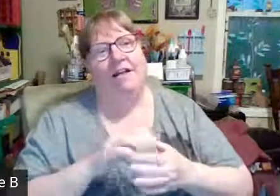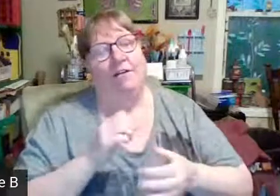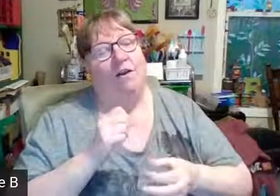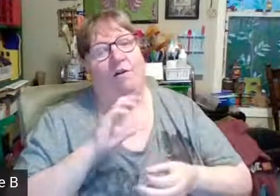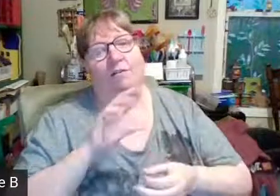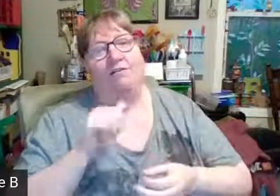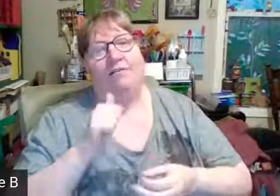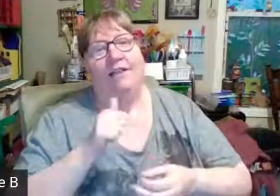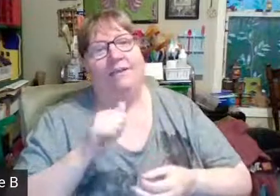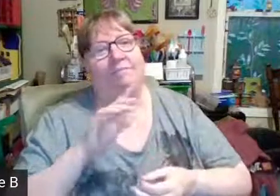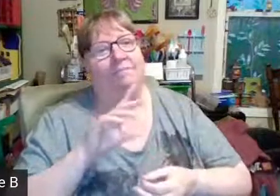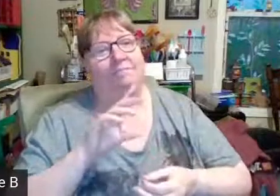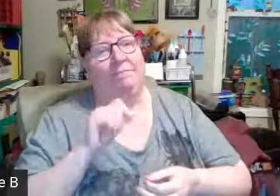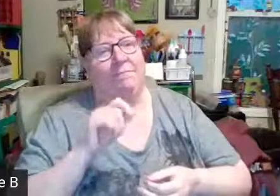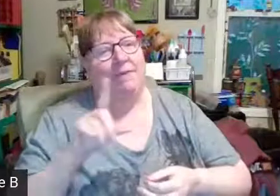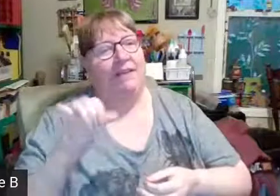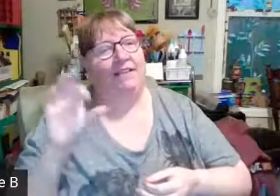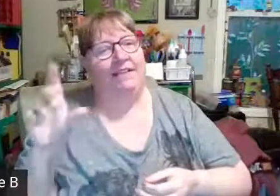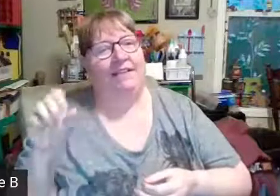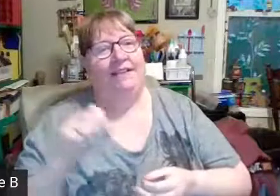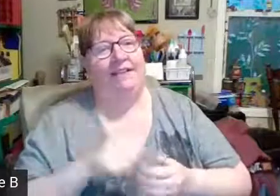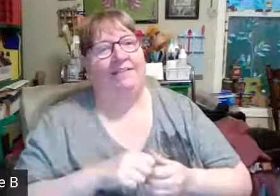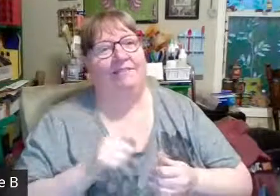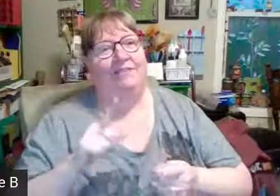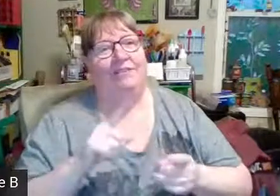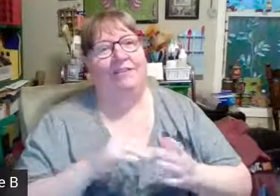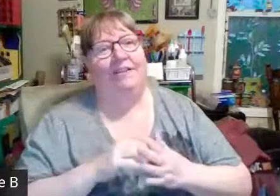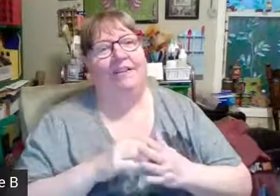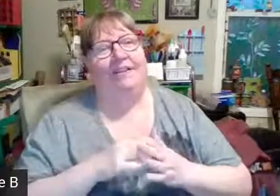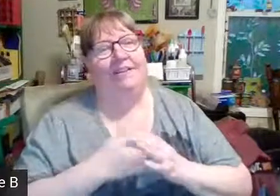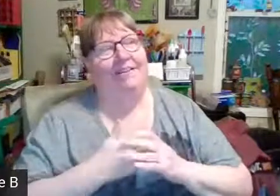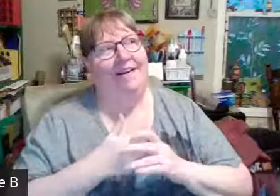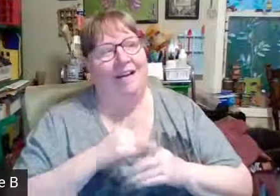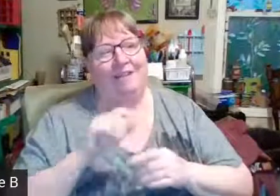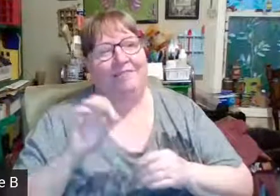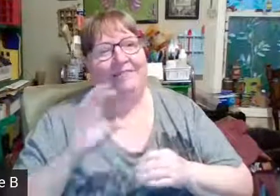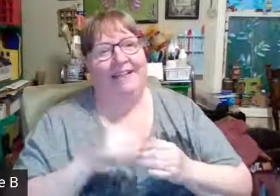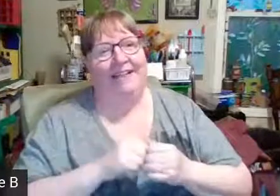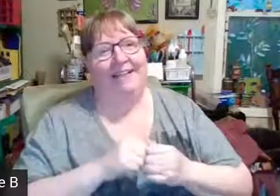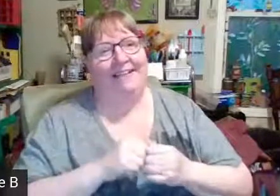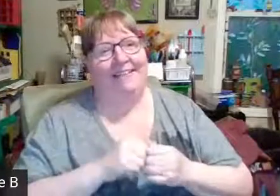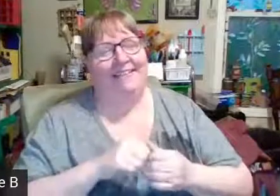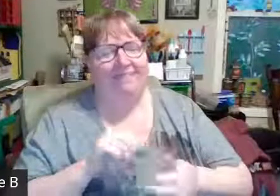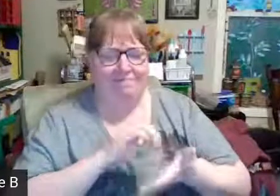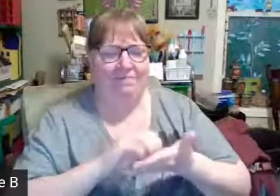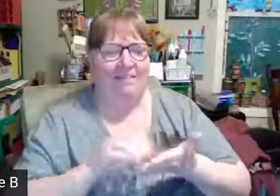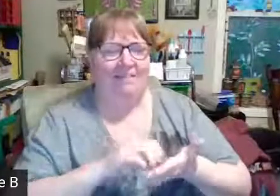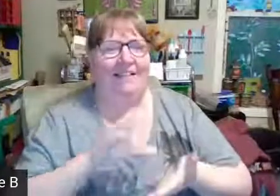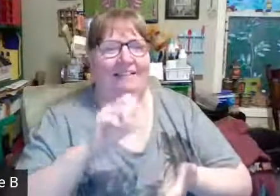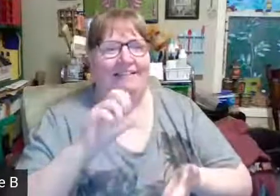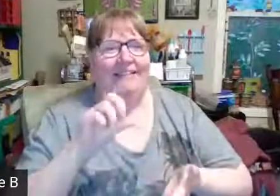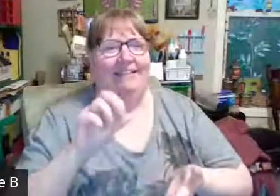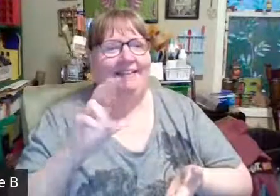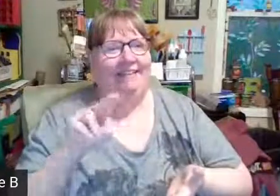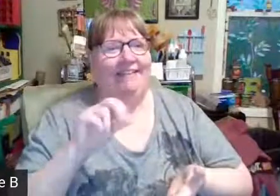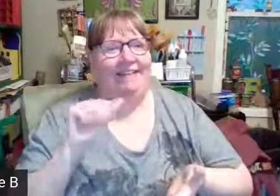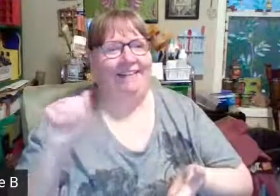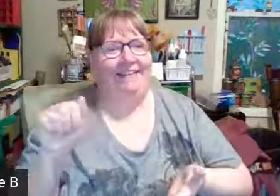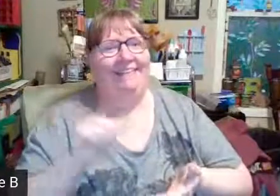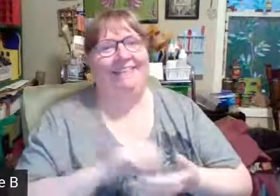So that unless you don't know they're a heartist, that's all different. But you guys, back to the whole span of saying goodbye, I'm just going to